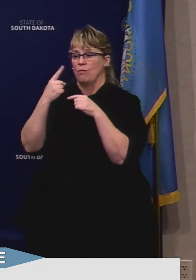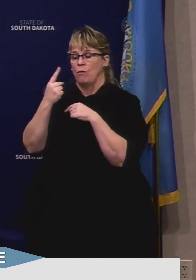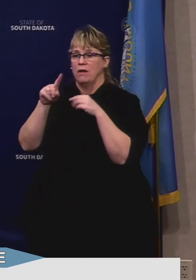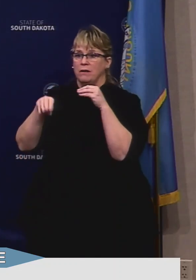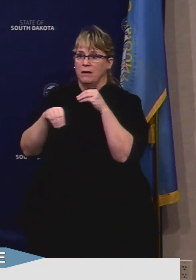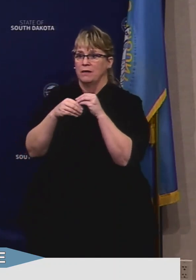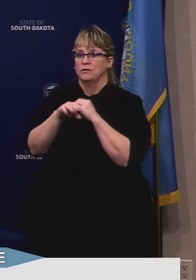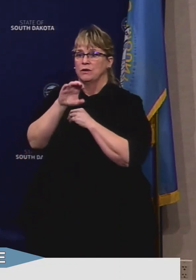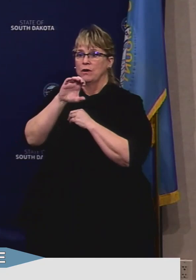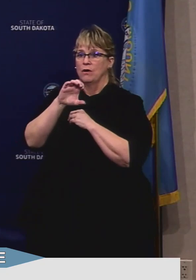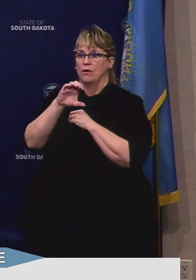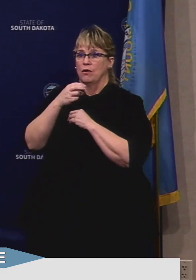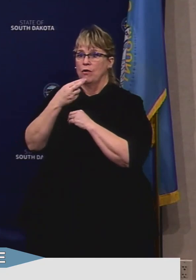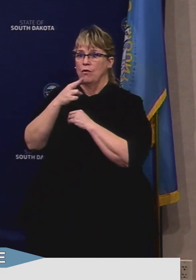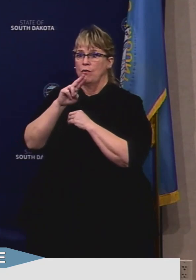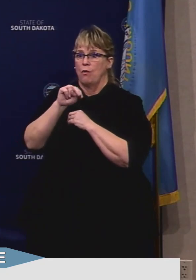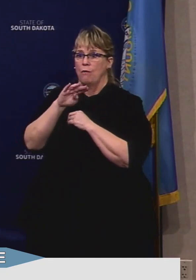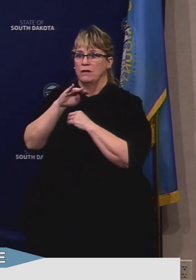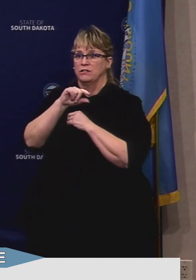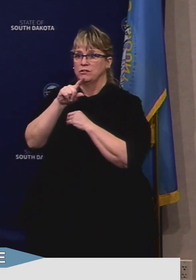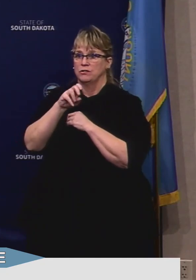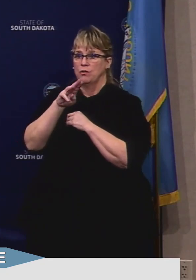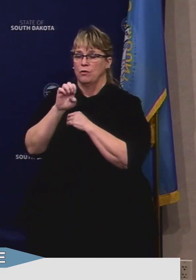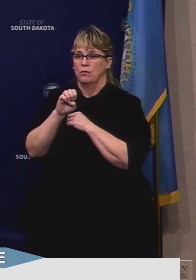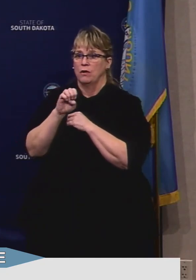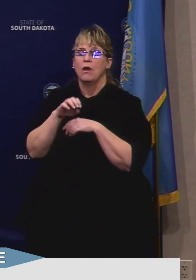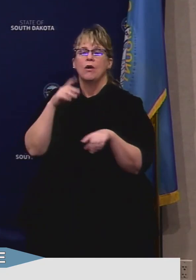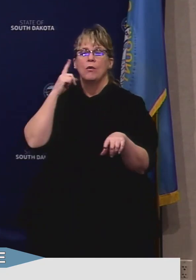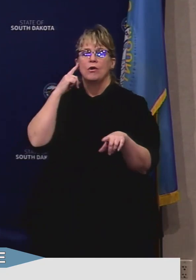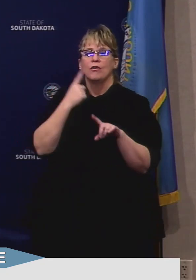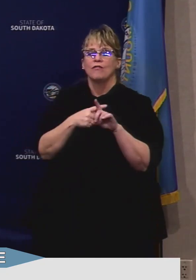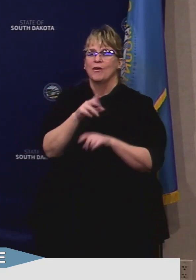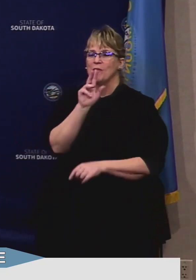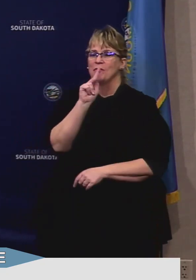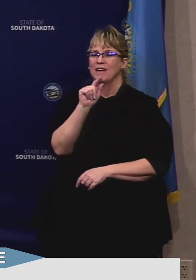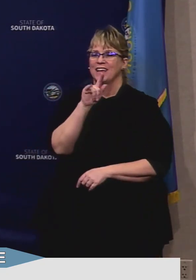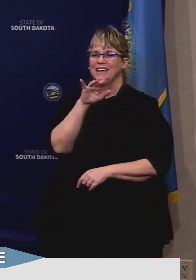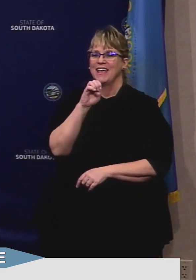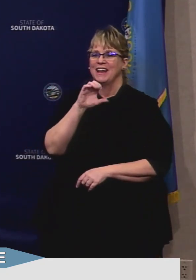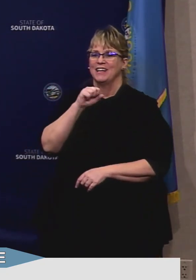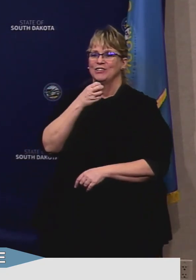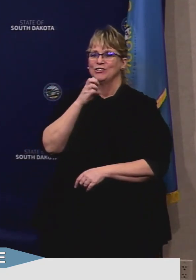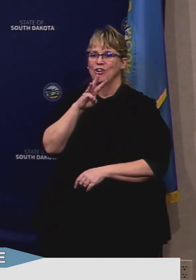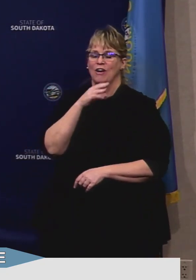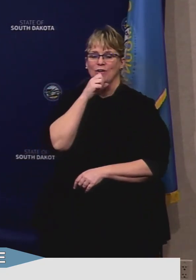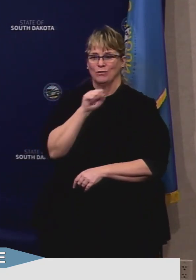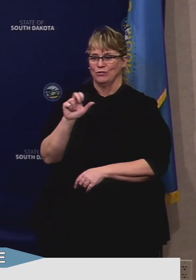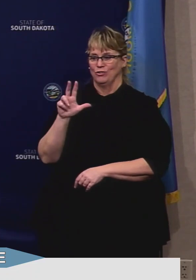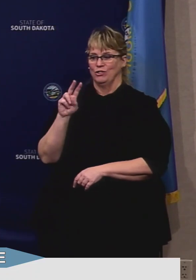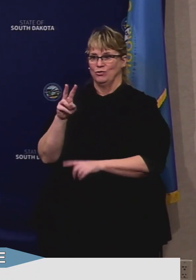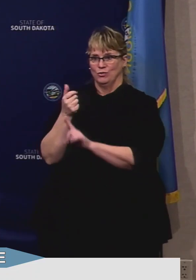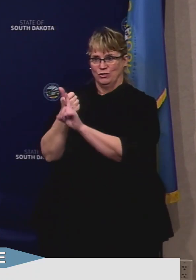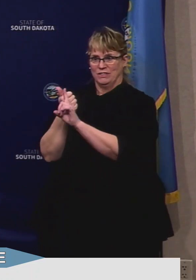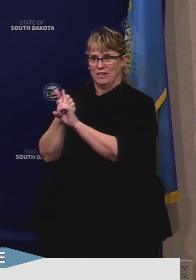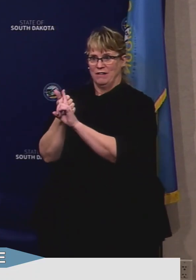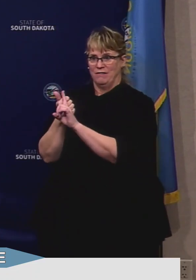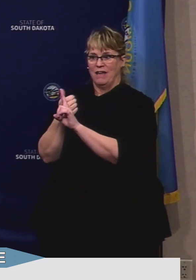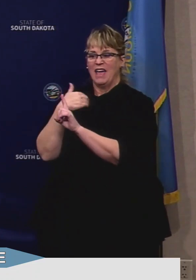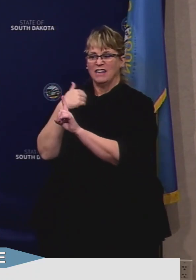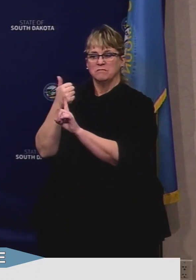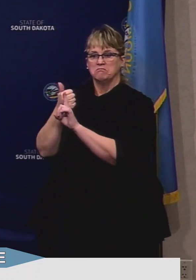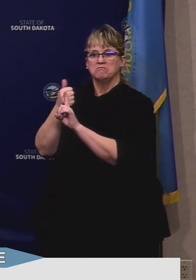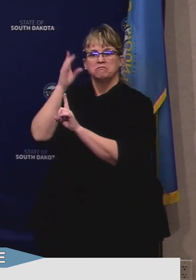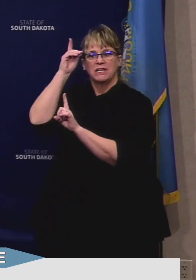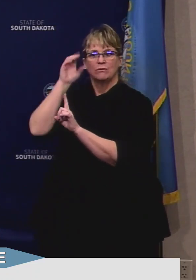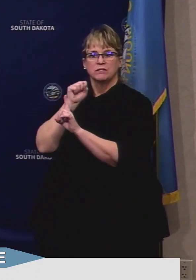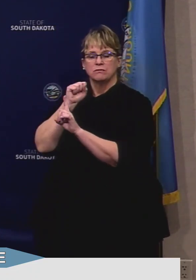chromosome. We heard powerful testimony from Katie Shaw, who was a 32-year-old woman who has Down syndrome, about her life,